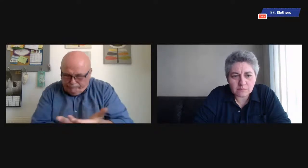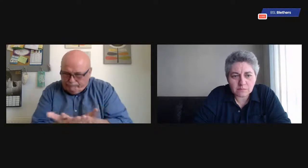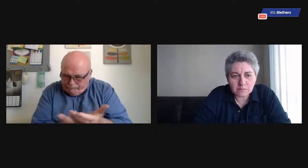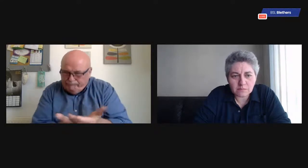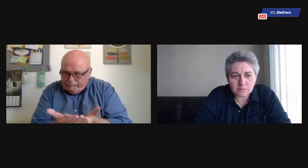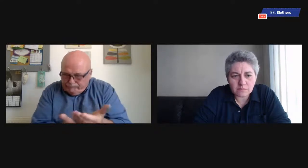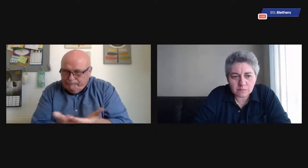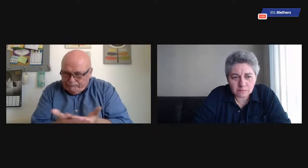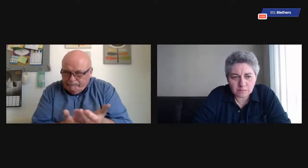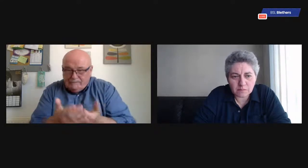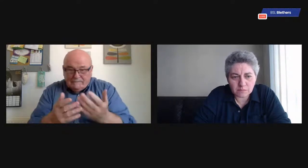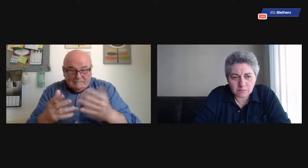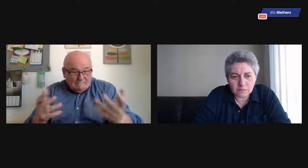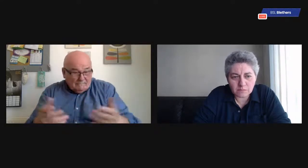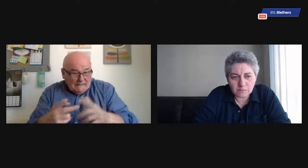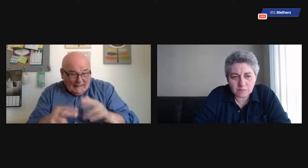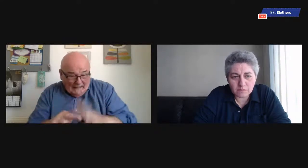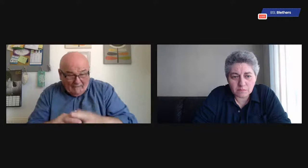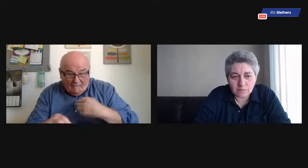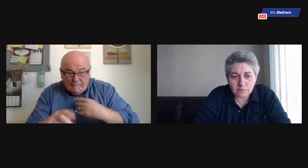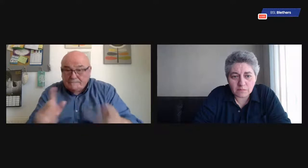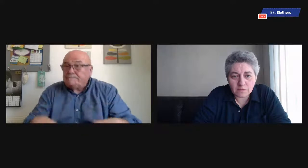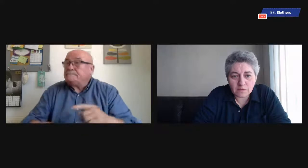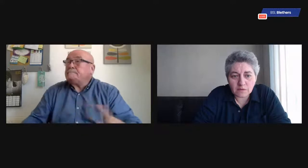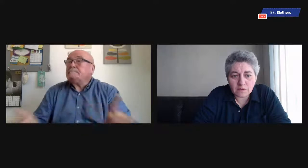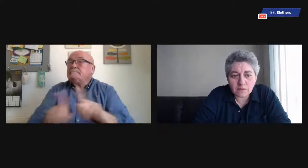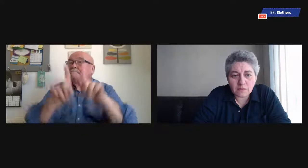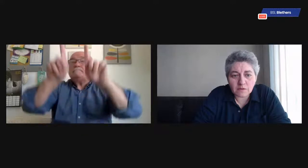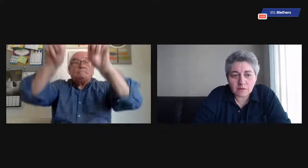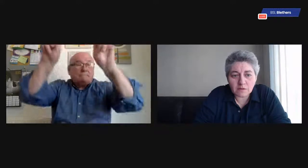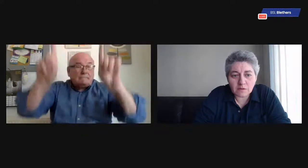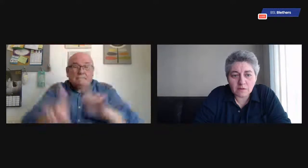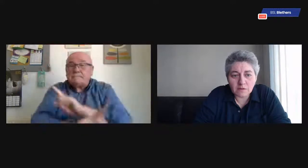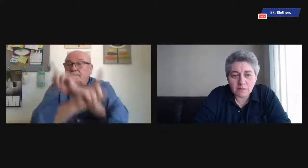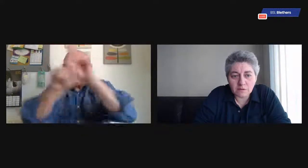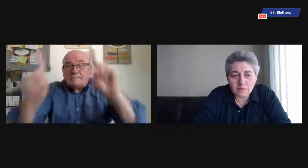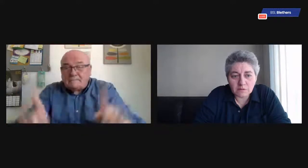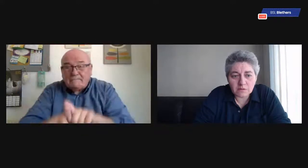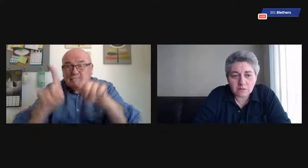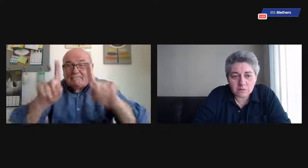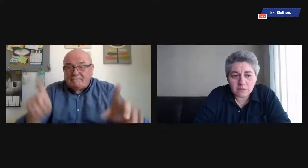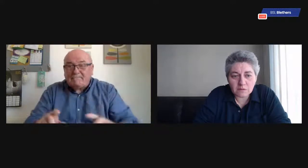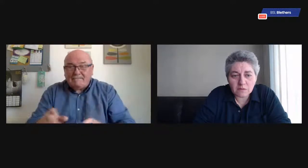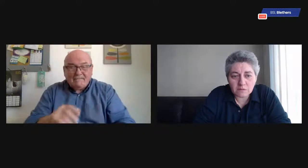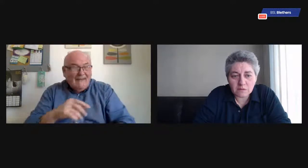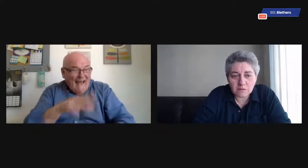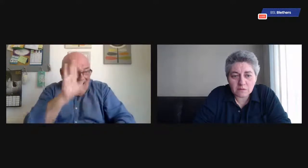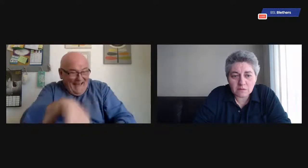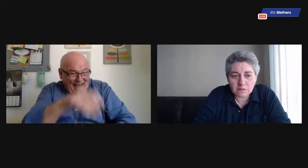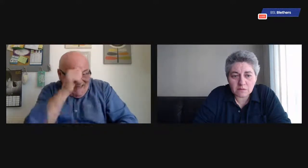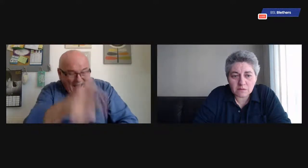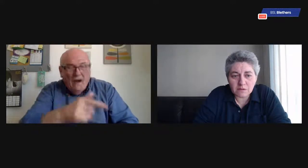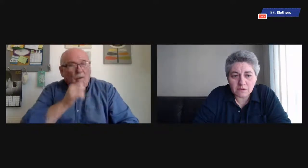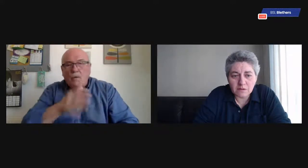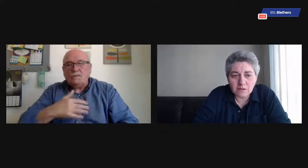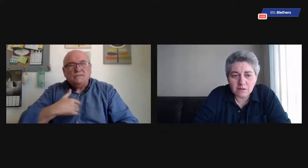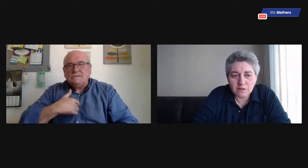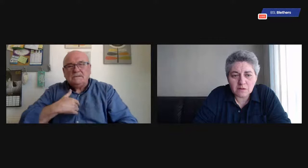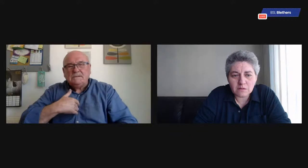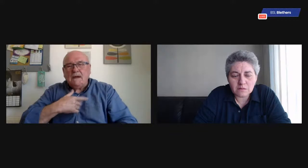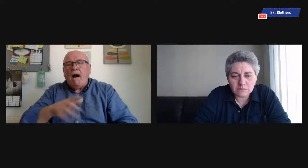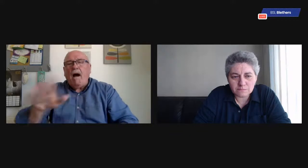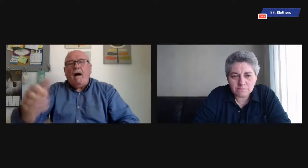deaf person beforehand that everything that we've discussed, that even if we bump again in the future,